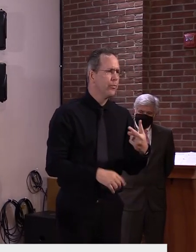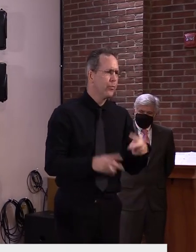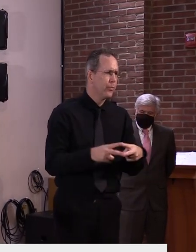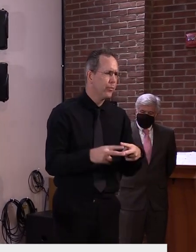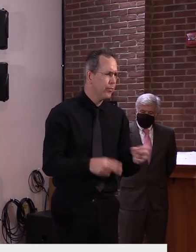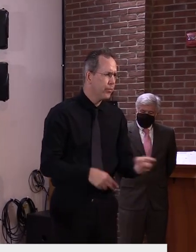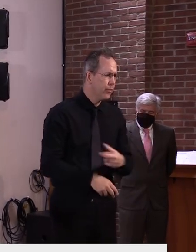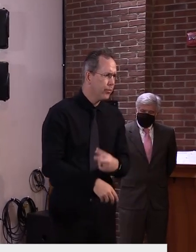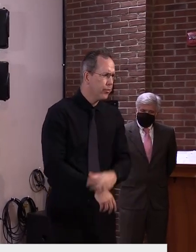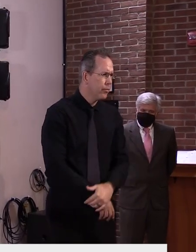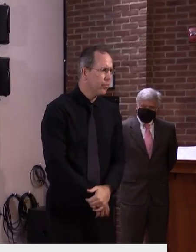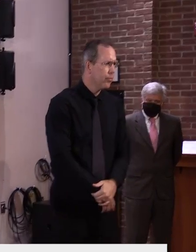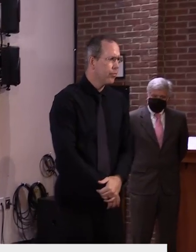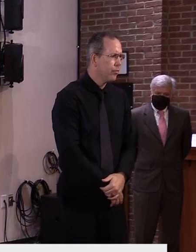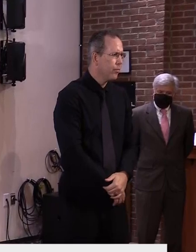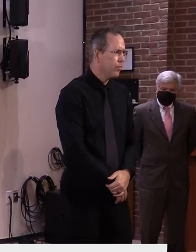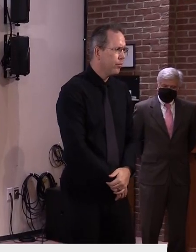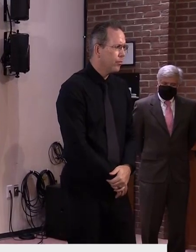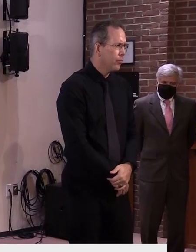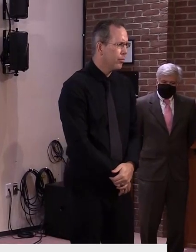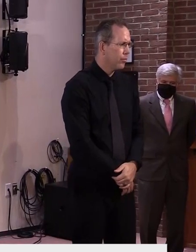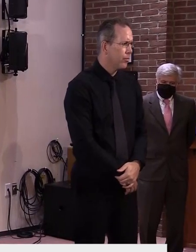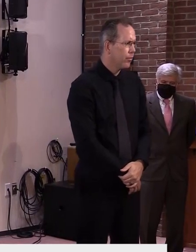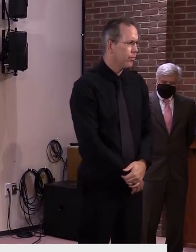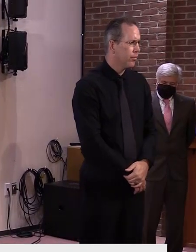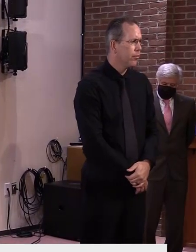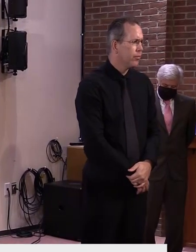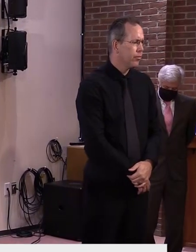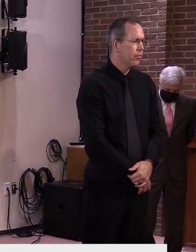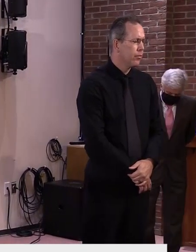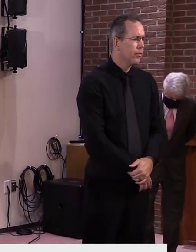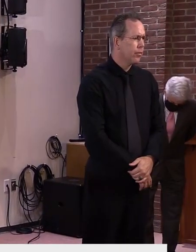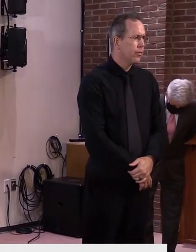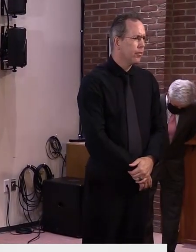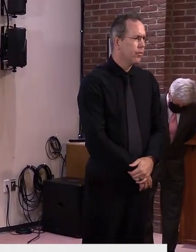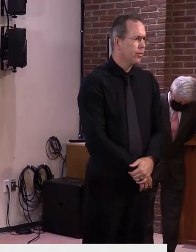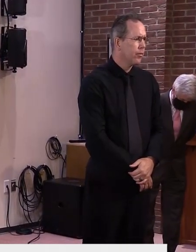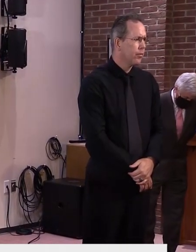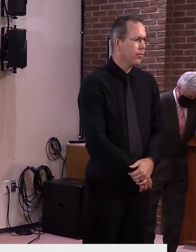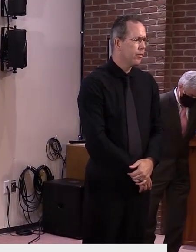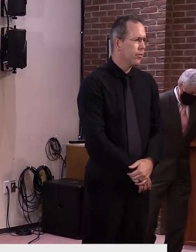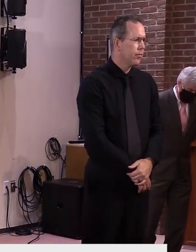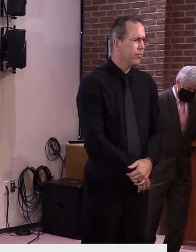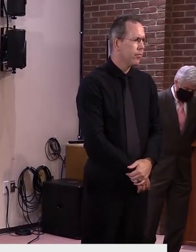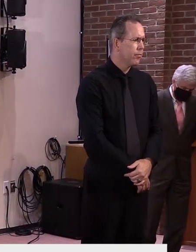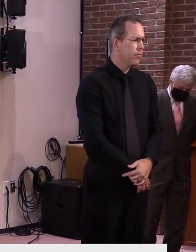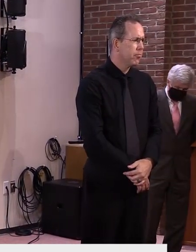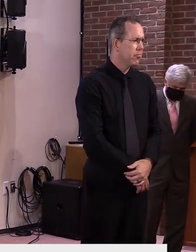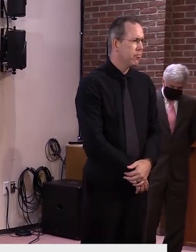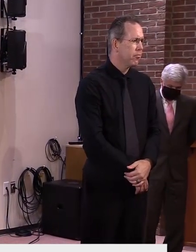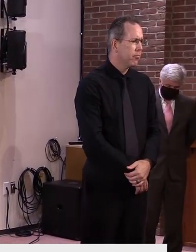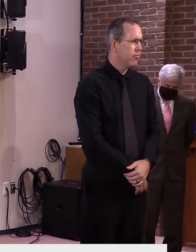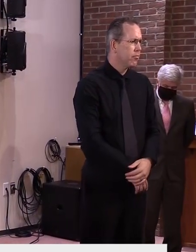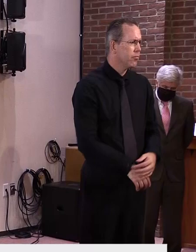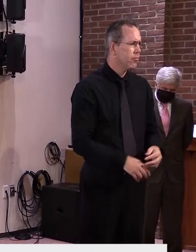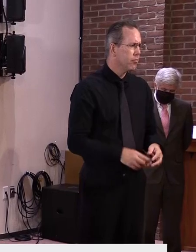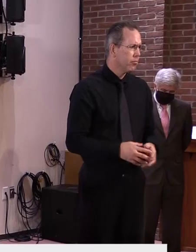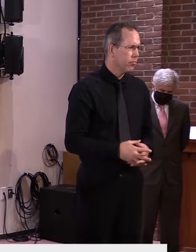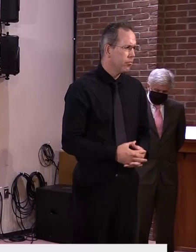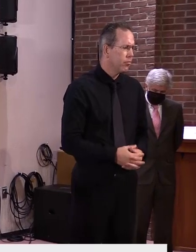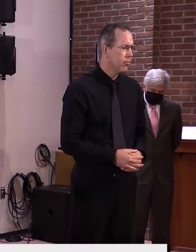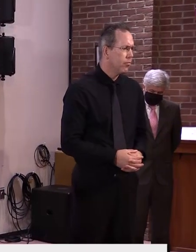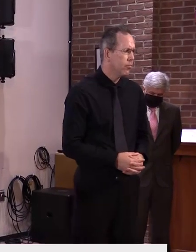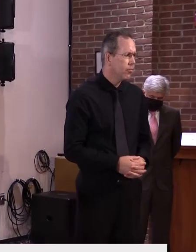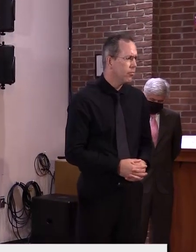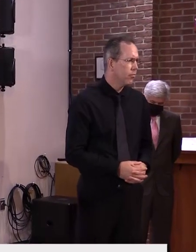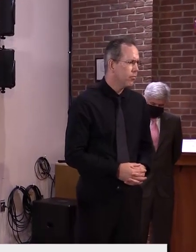about how the sole proprietor grant program was working out, just started. And for Dr. Levine, there's a situation